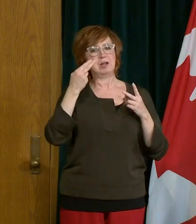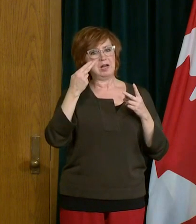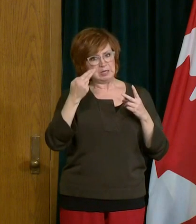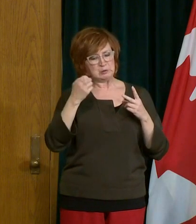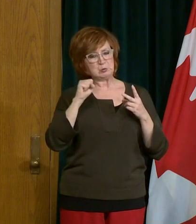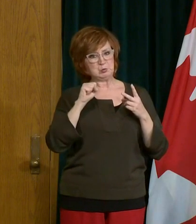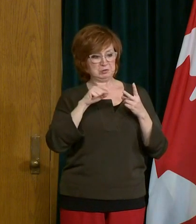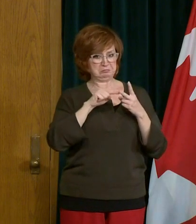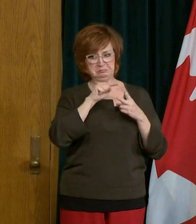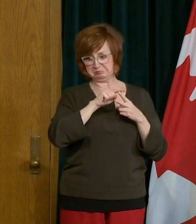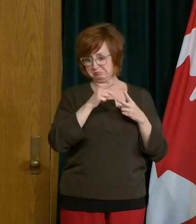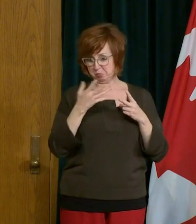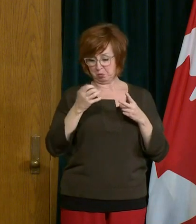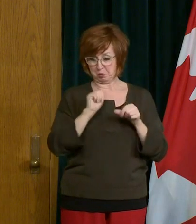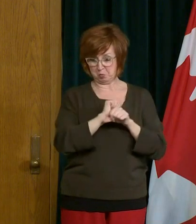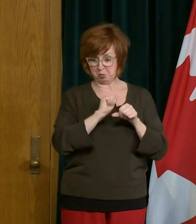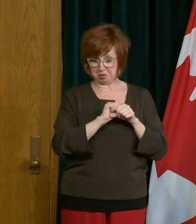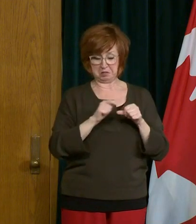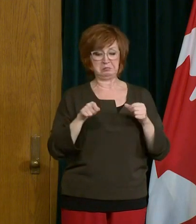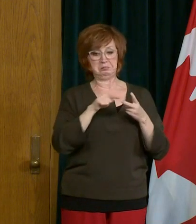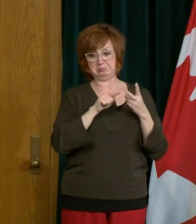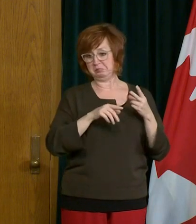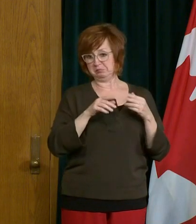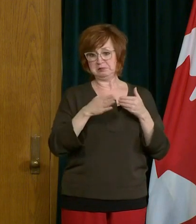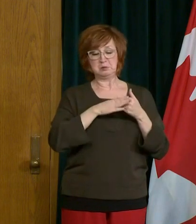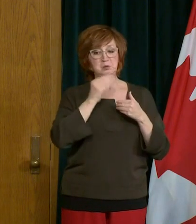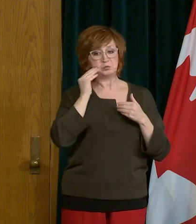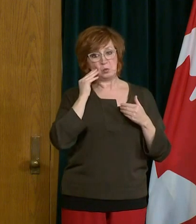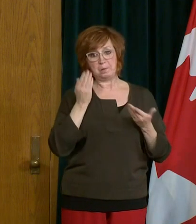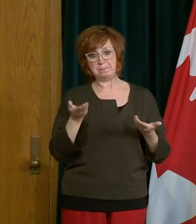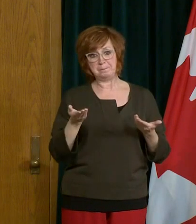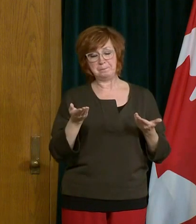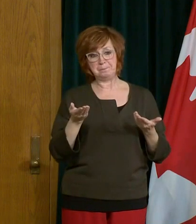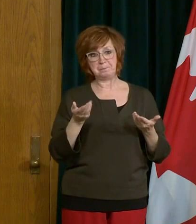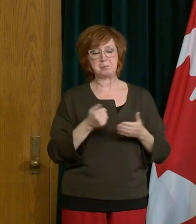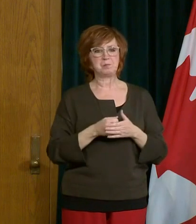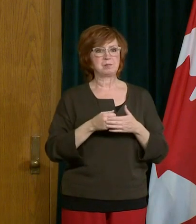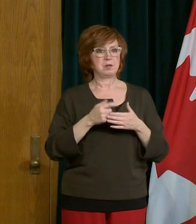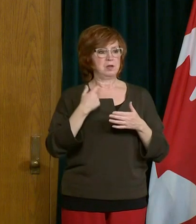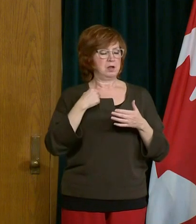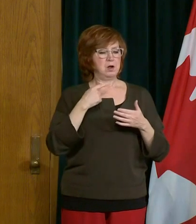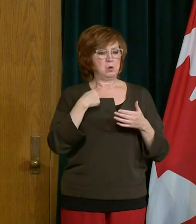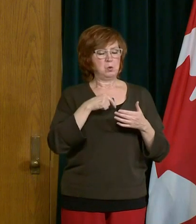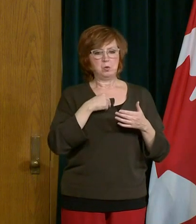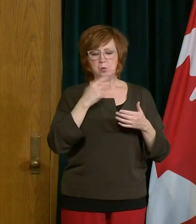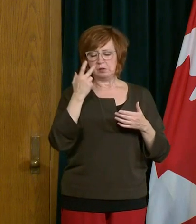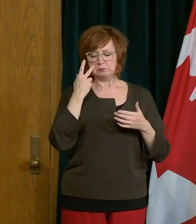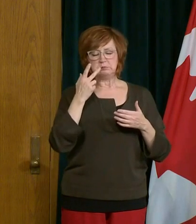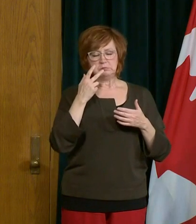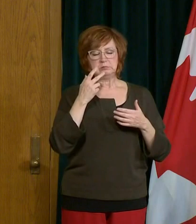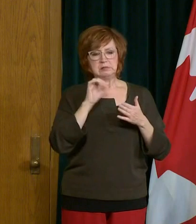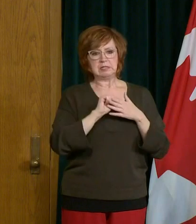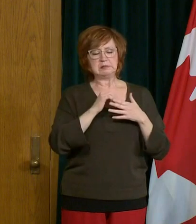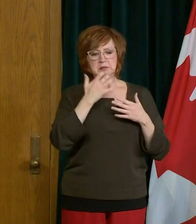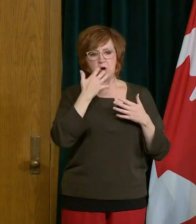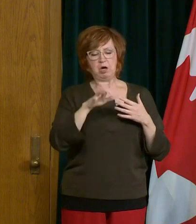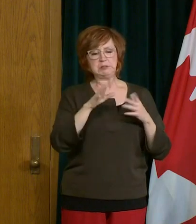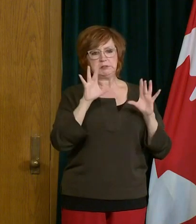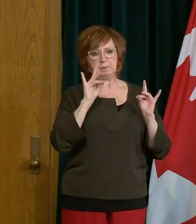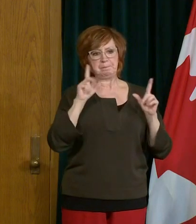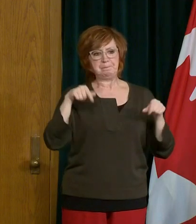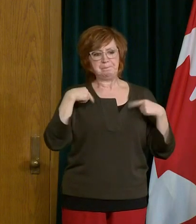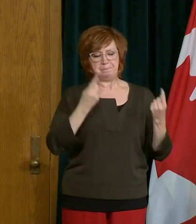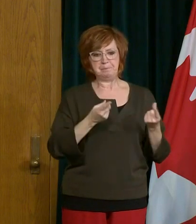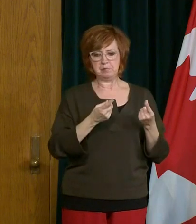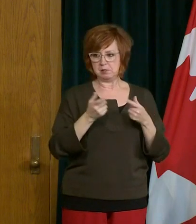issue, services and attracting people to provide those services into our northern communities has been a long-standing